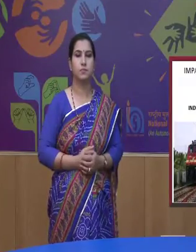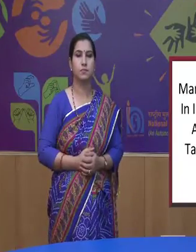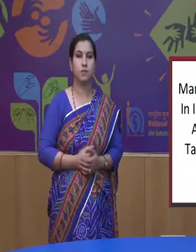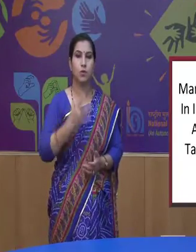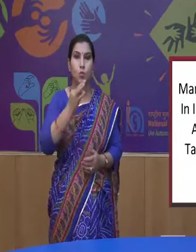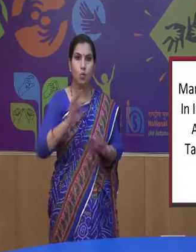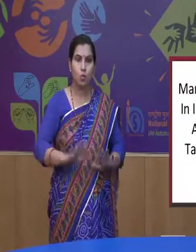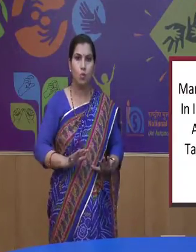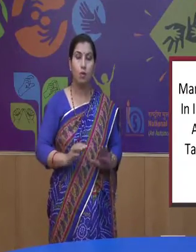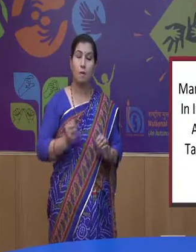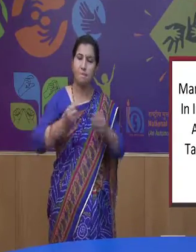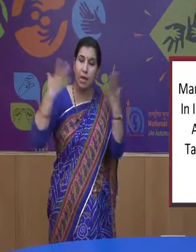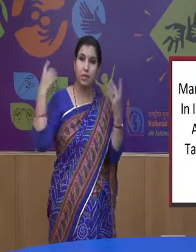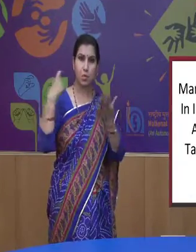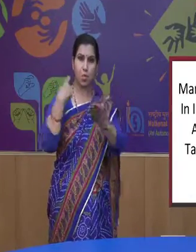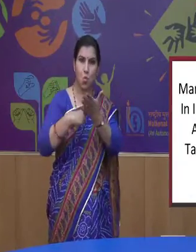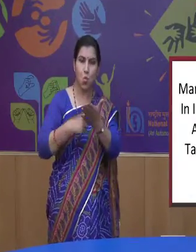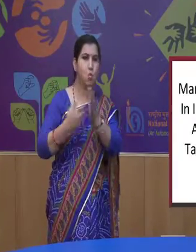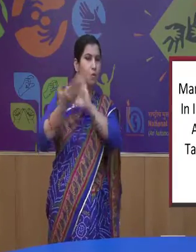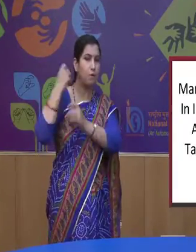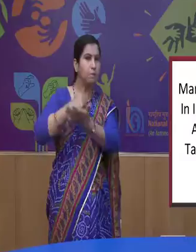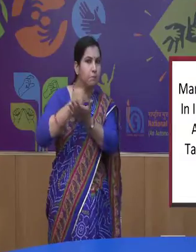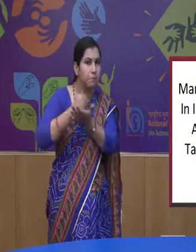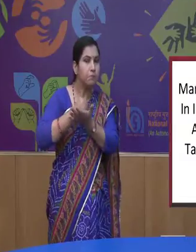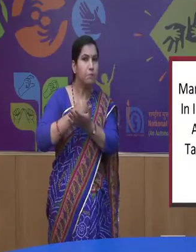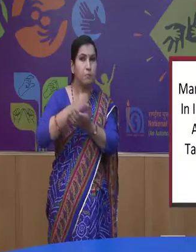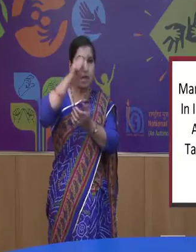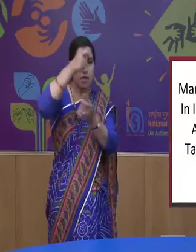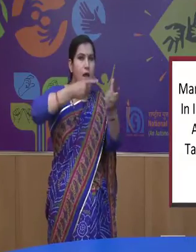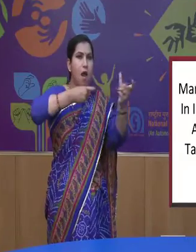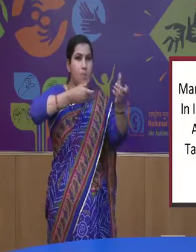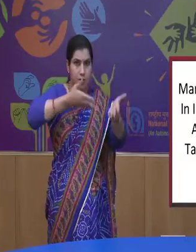In fact, many of the rules and practices in the Indian Army,